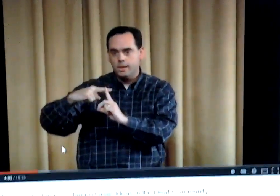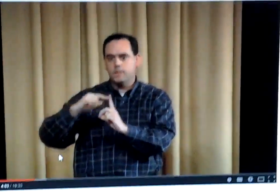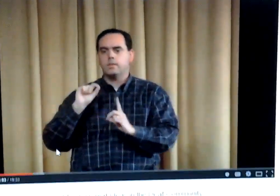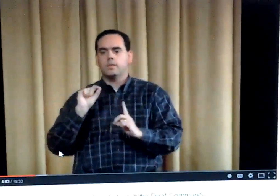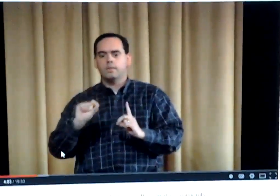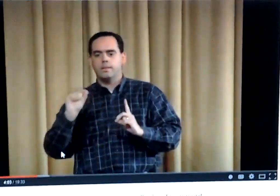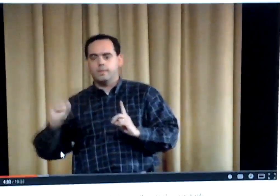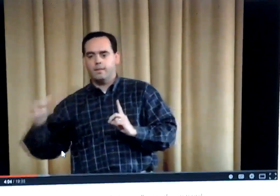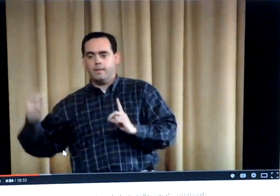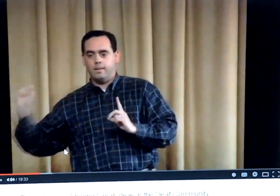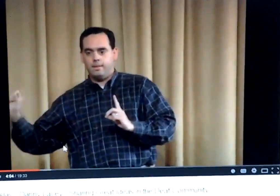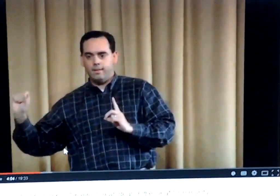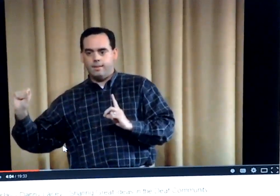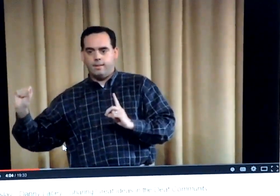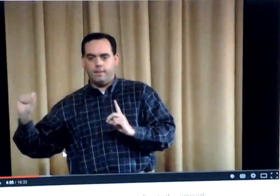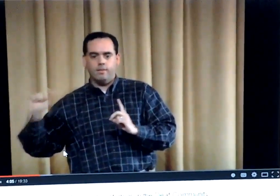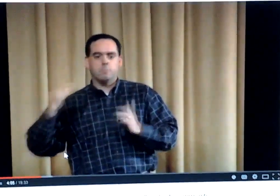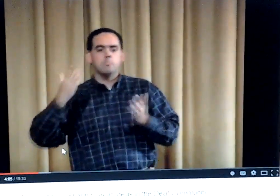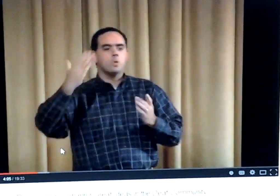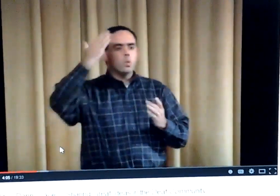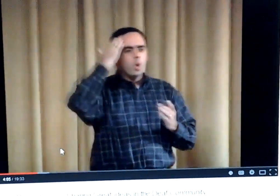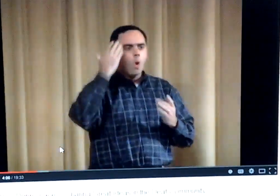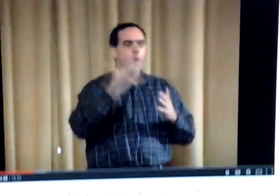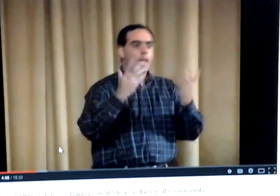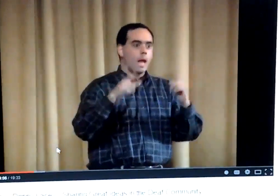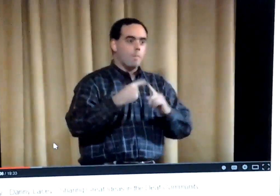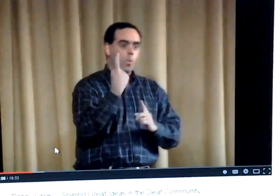You need to have the knowledge plus, etc. ...